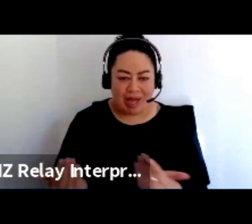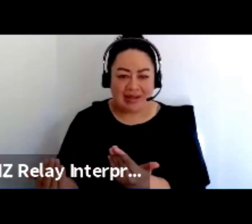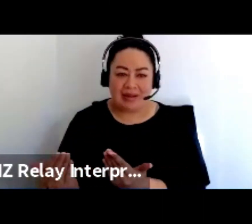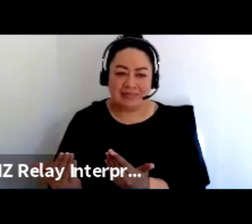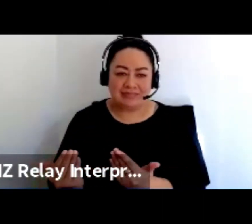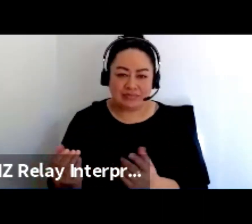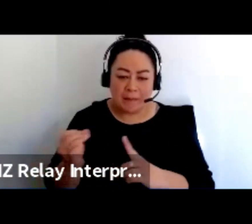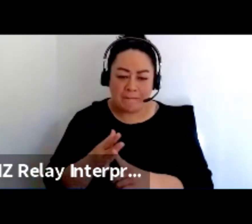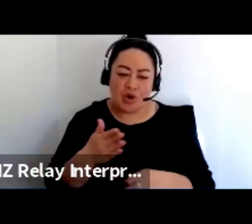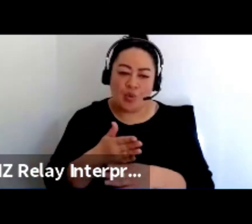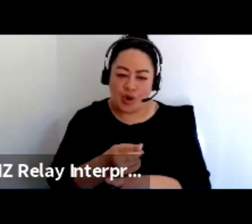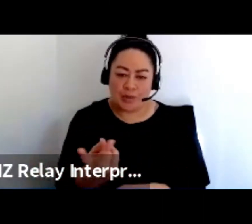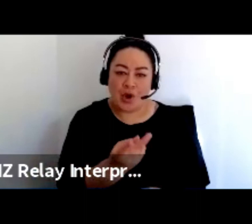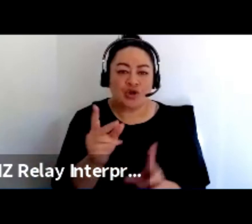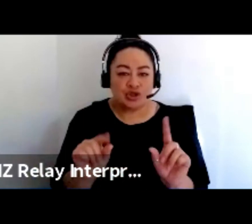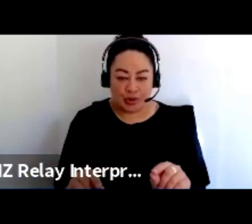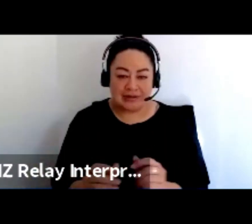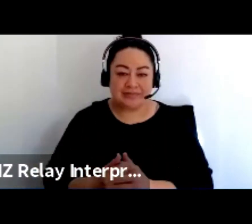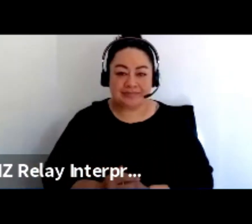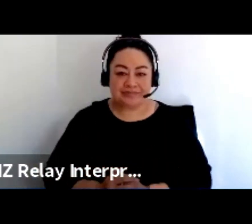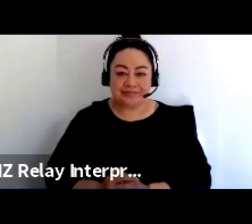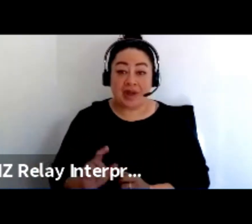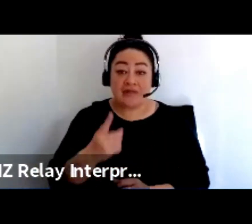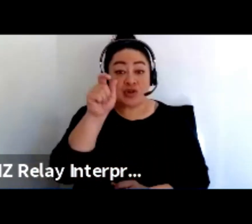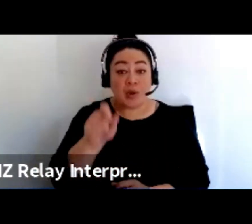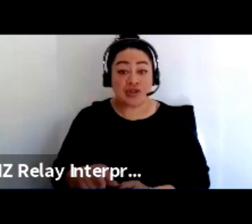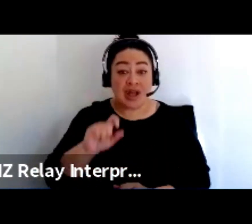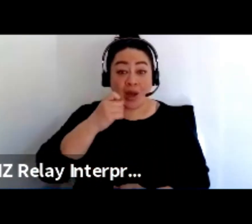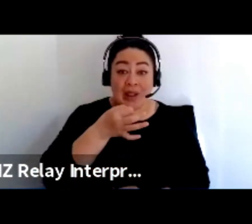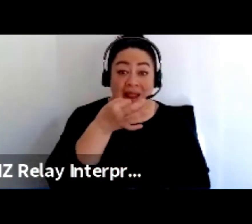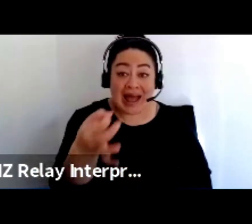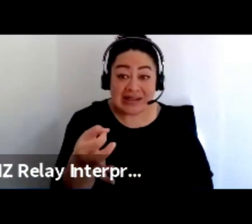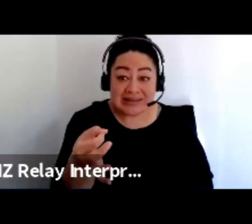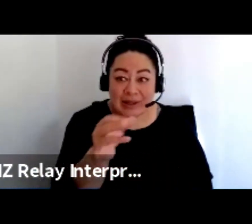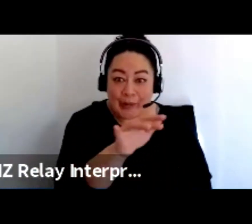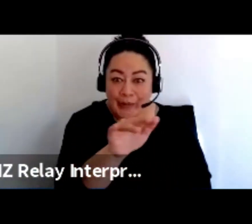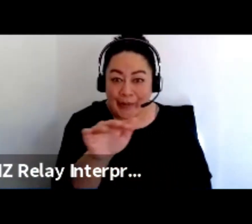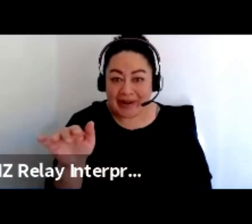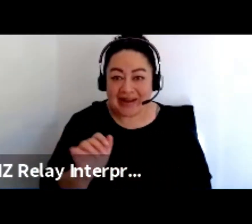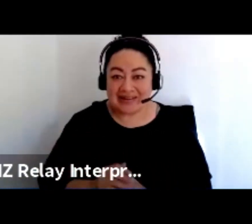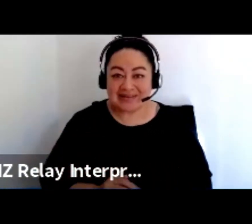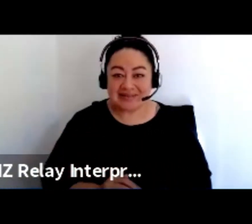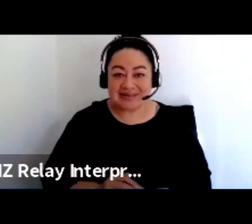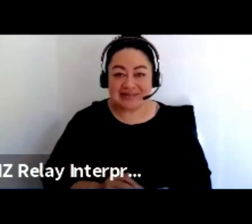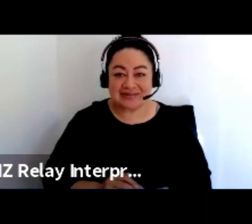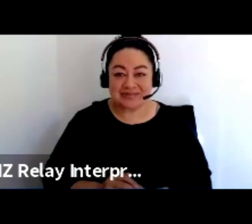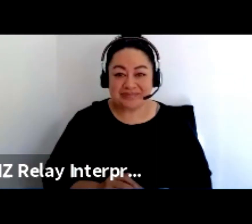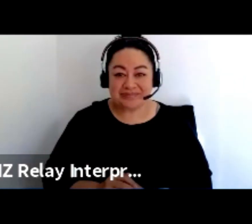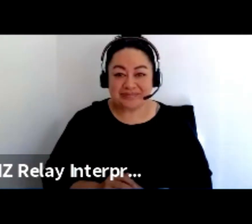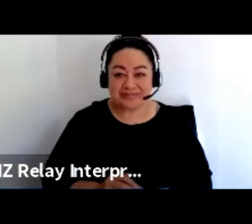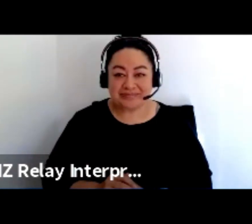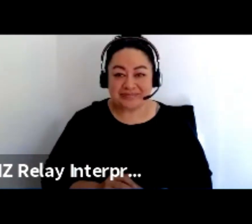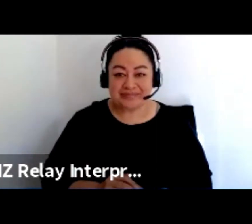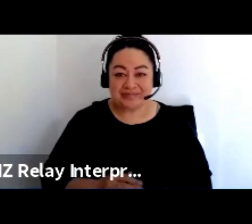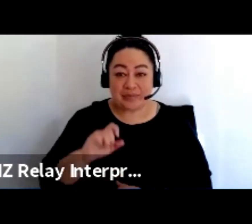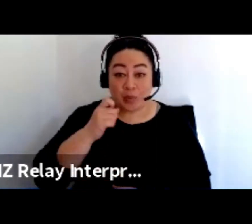well. So the first person who I'm going to pick on today, and I'm going to ask our turi